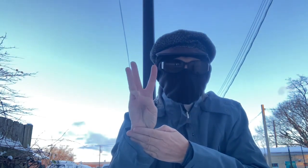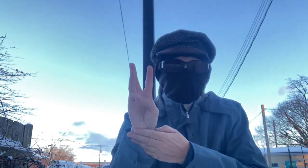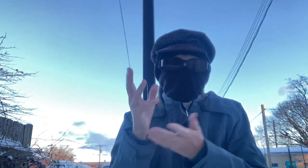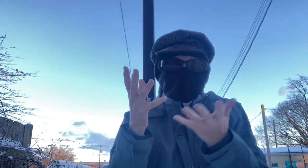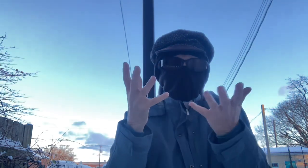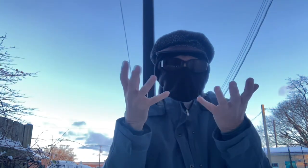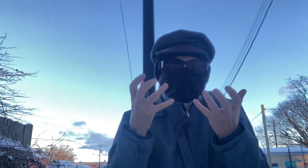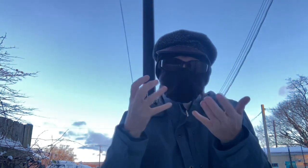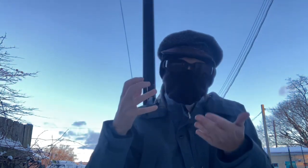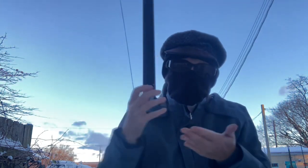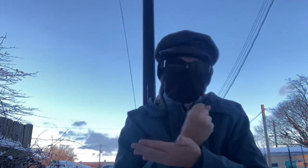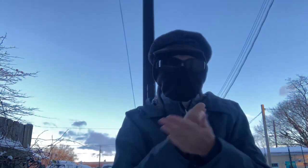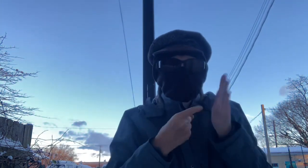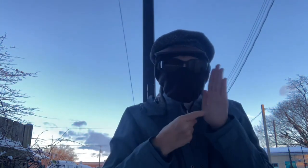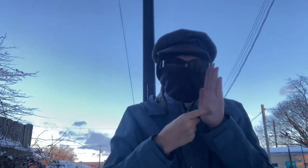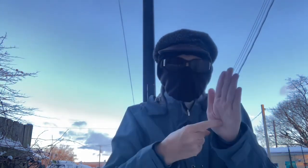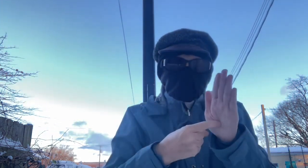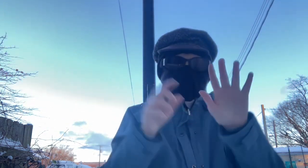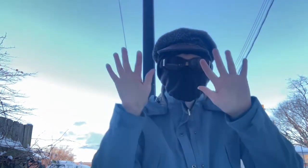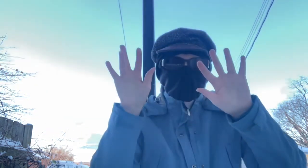60, and I want to have a comparison.